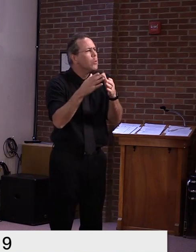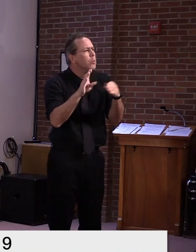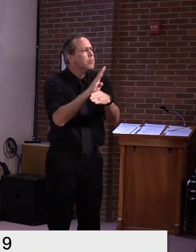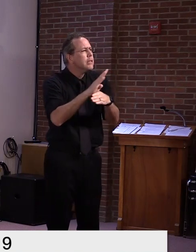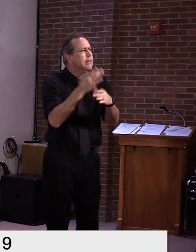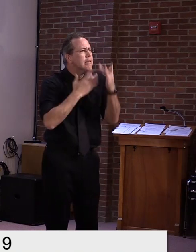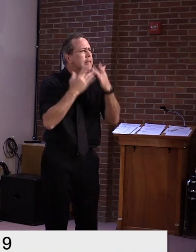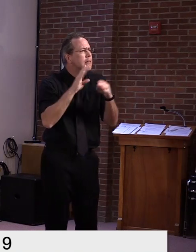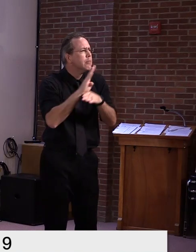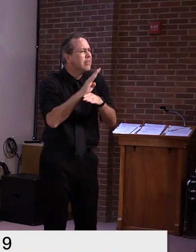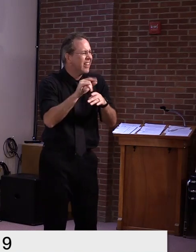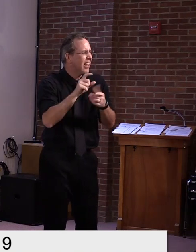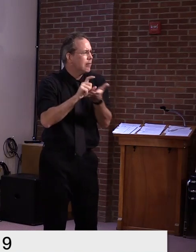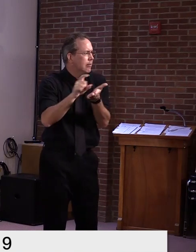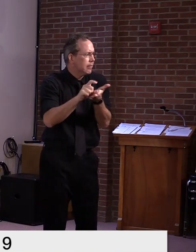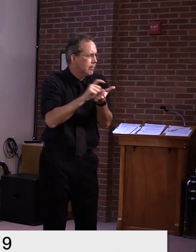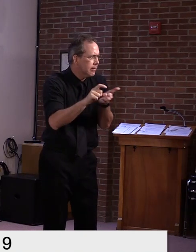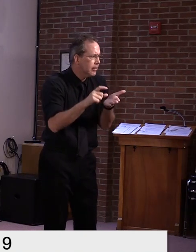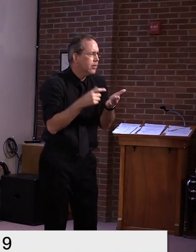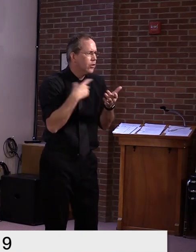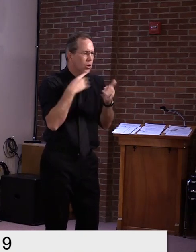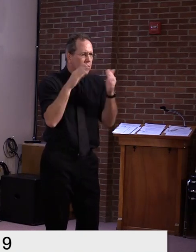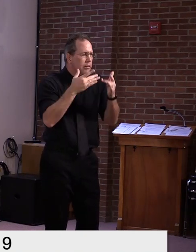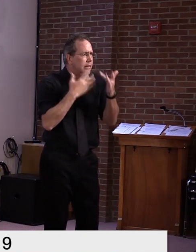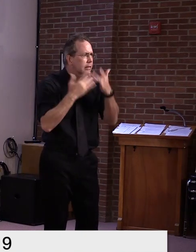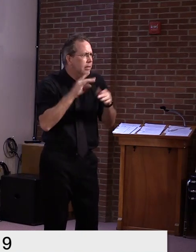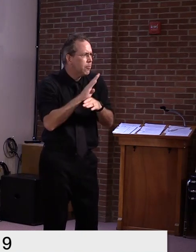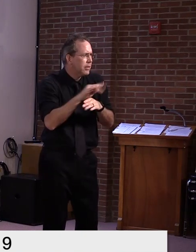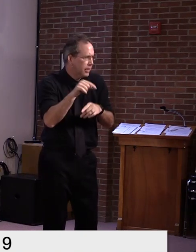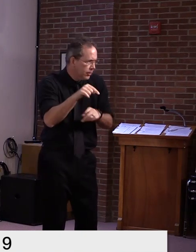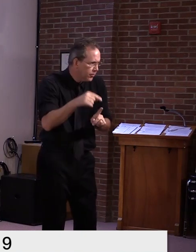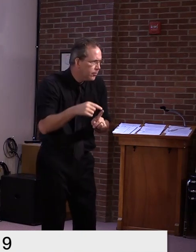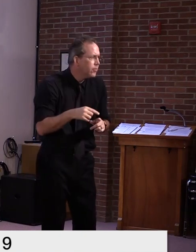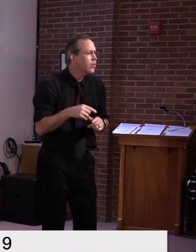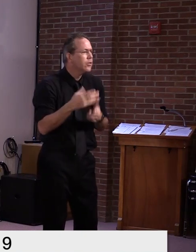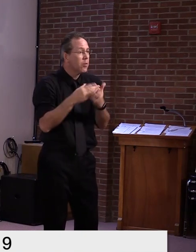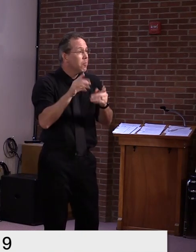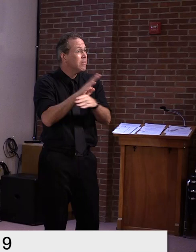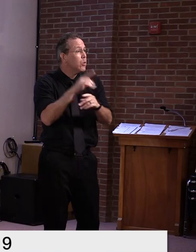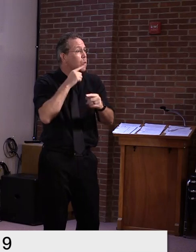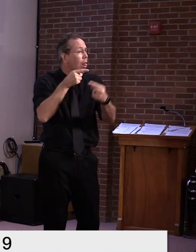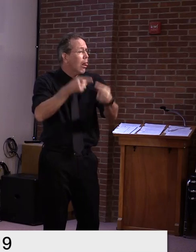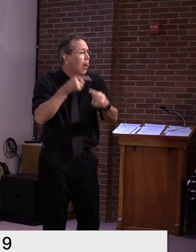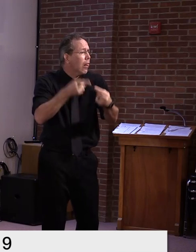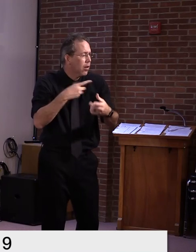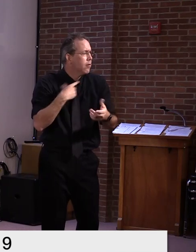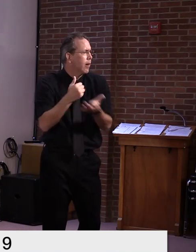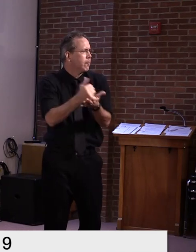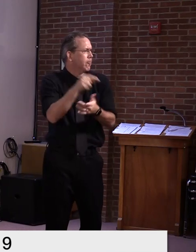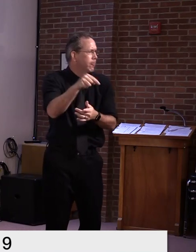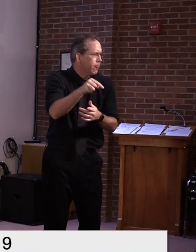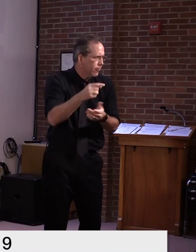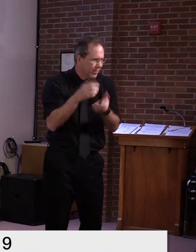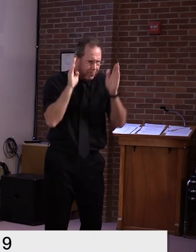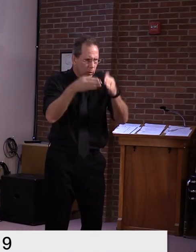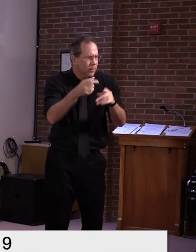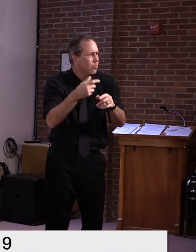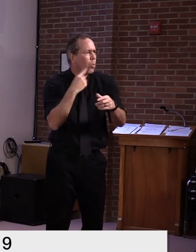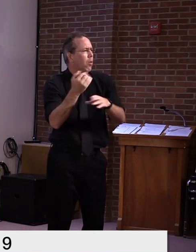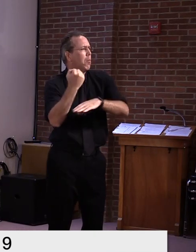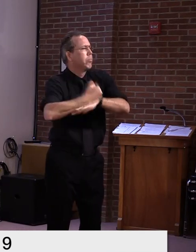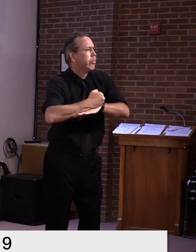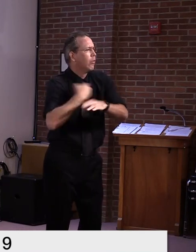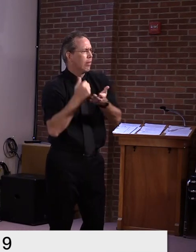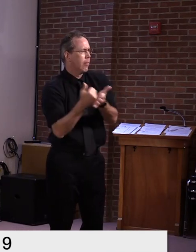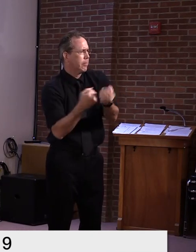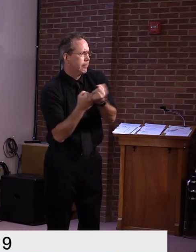COVID-19. And we are trying to get out those as quick as possible. Substantial amounts will be